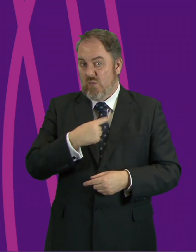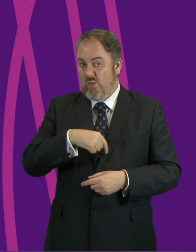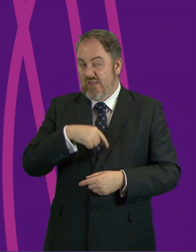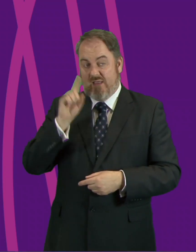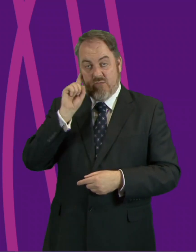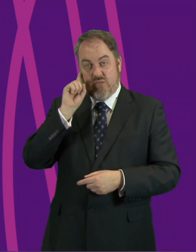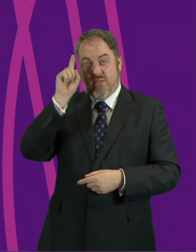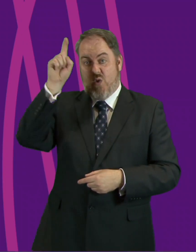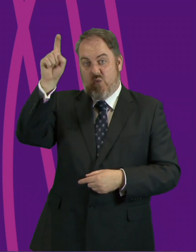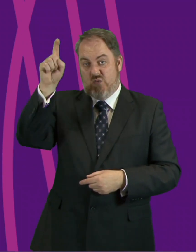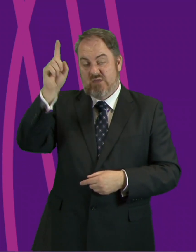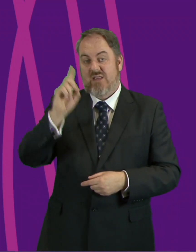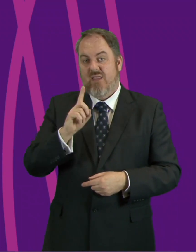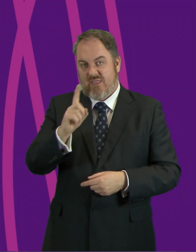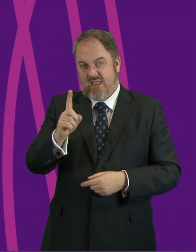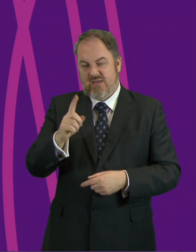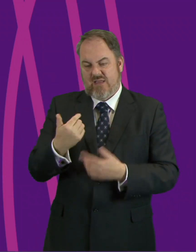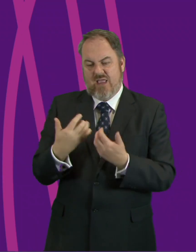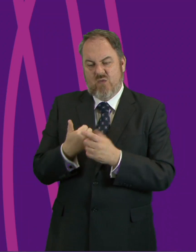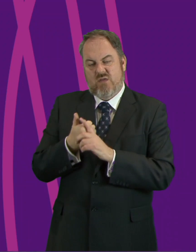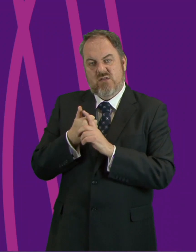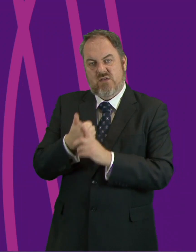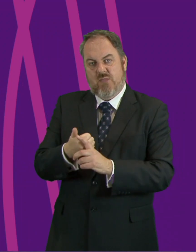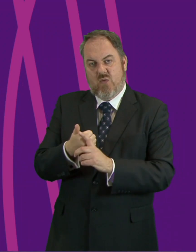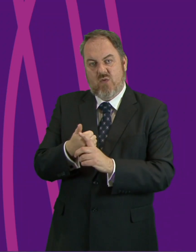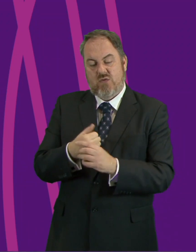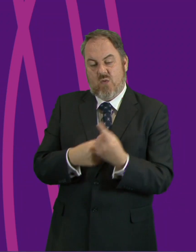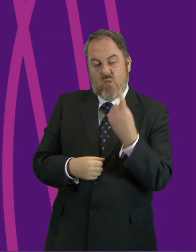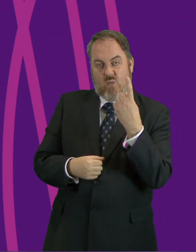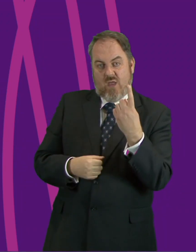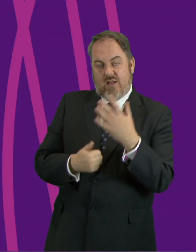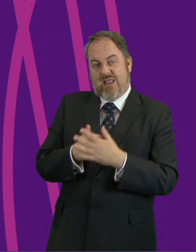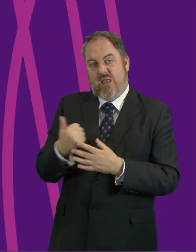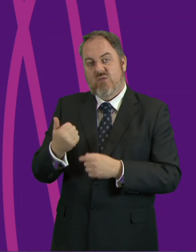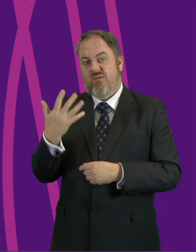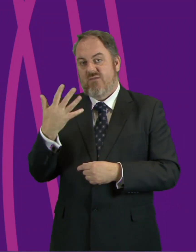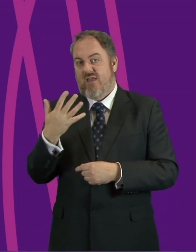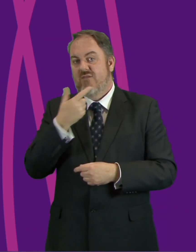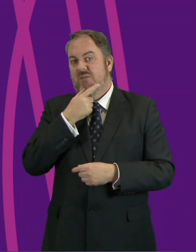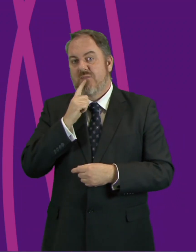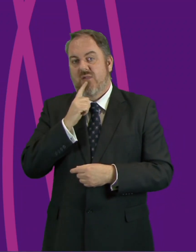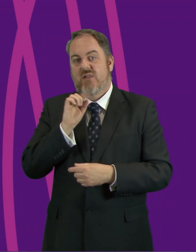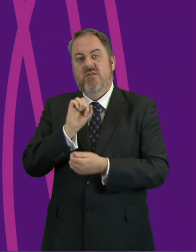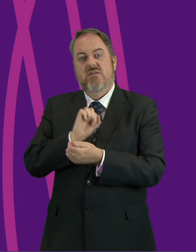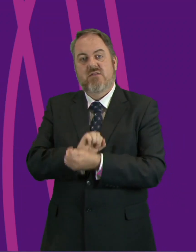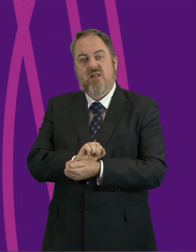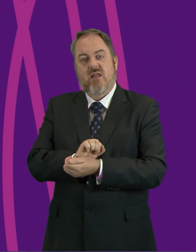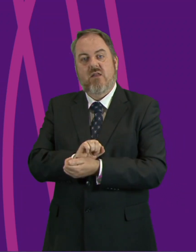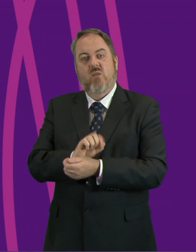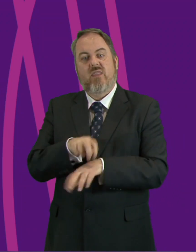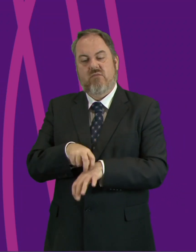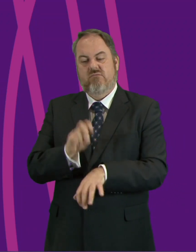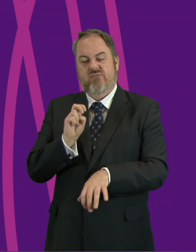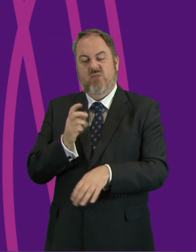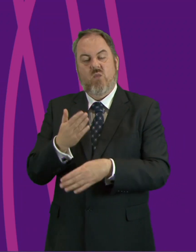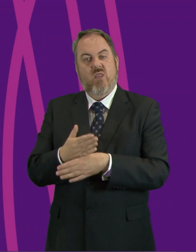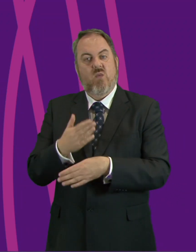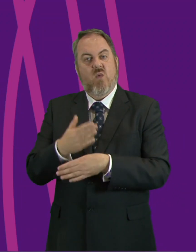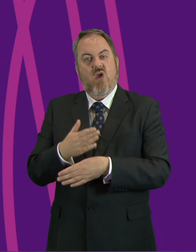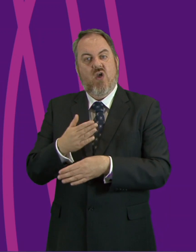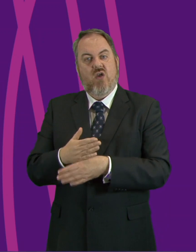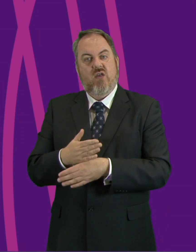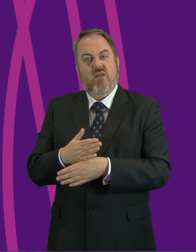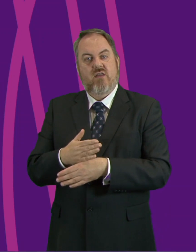to protect the 1 in 5 workers on furlough? If we turn off the scheme too soon,